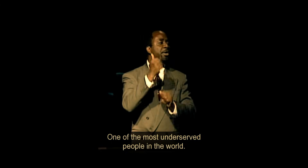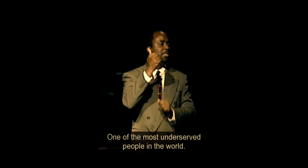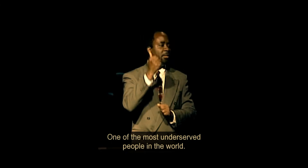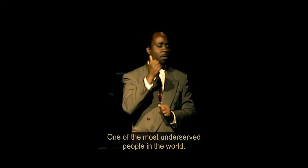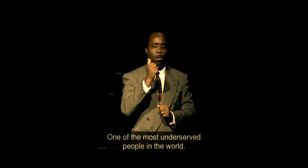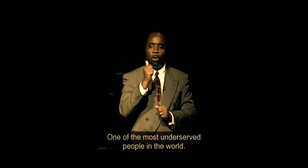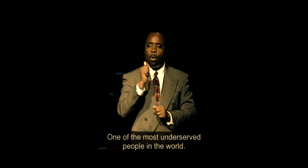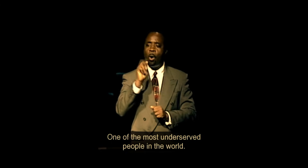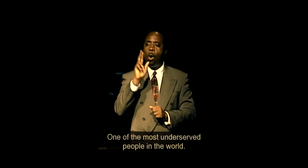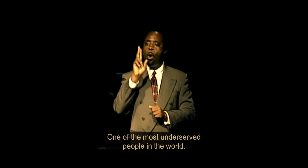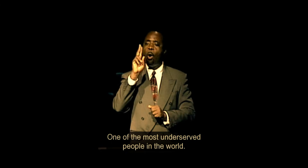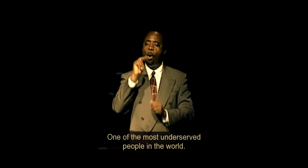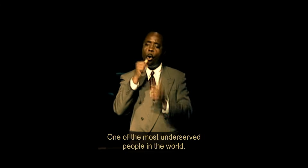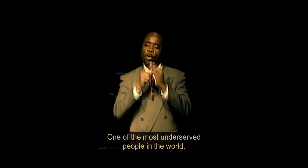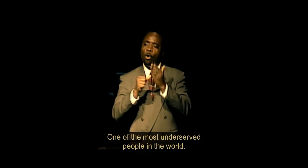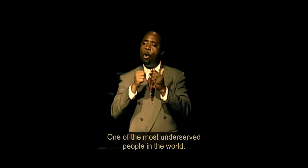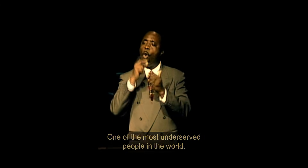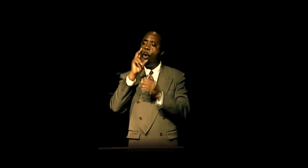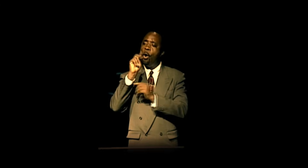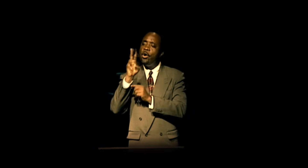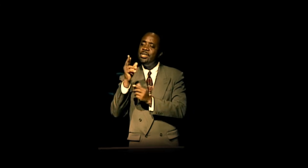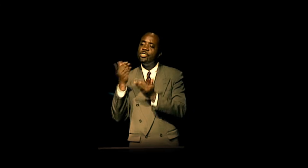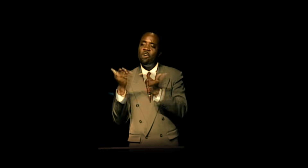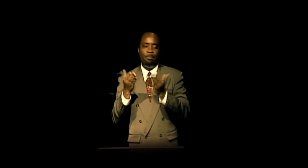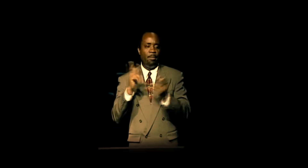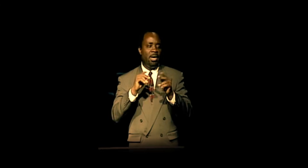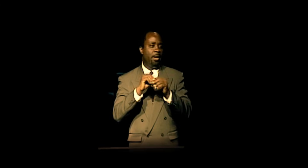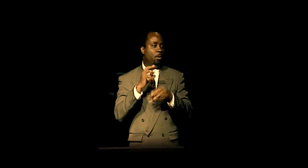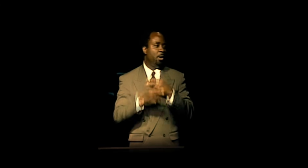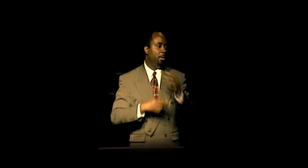most underserved people in the world.